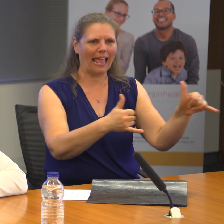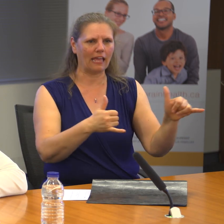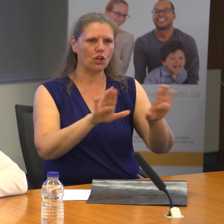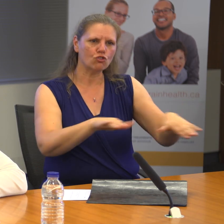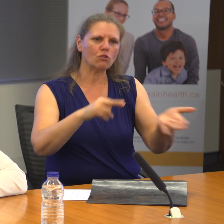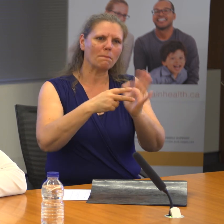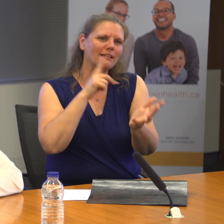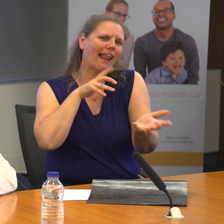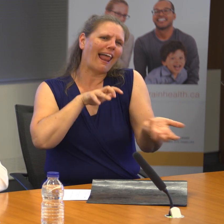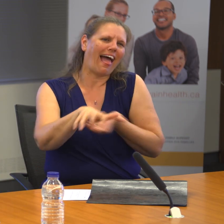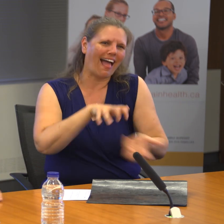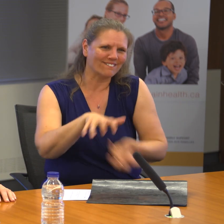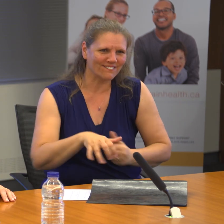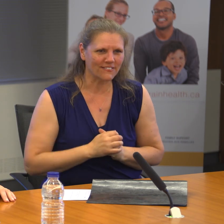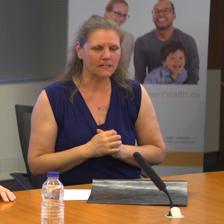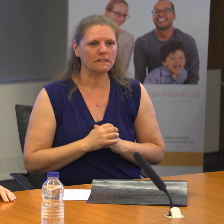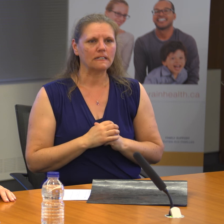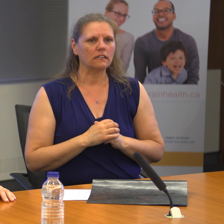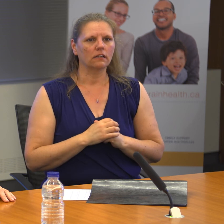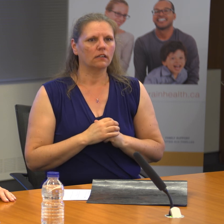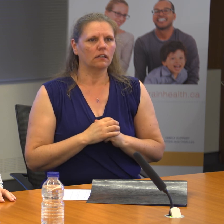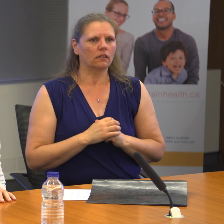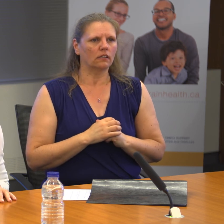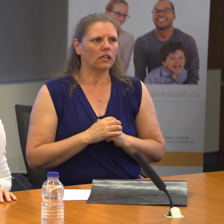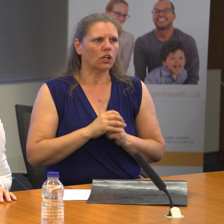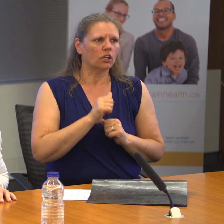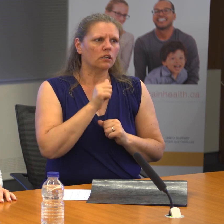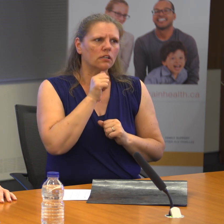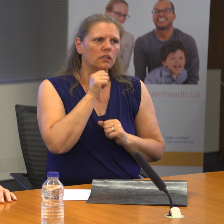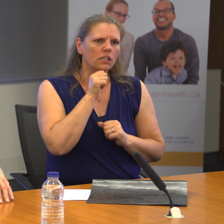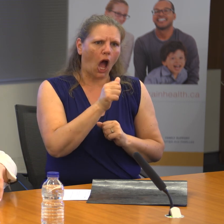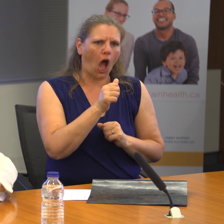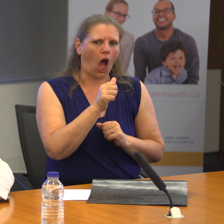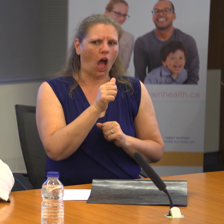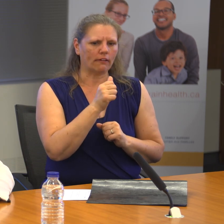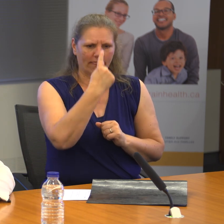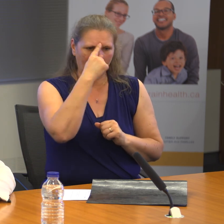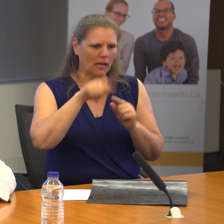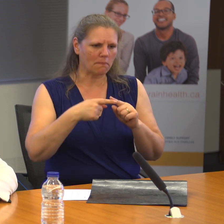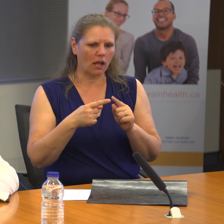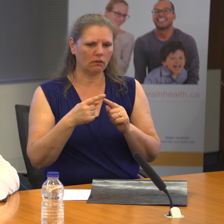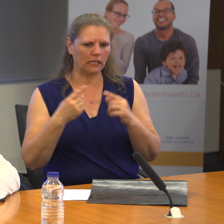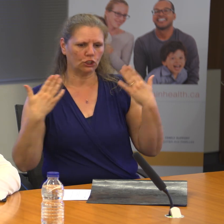laughter, not being in phys ed class, keeping score.